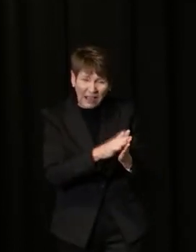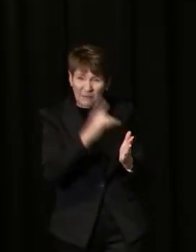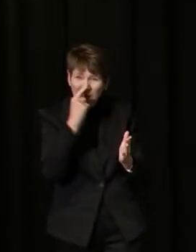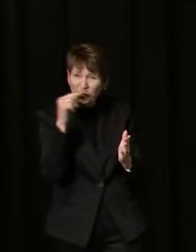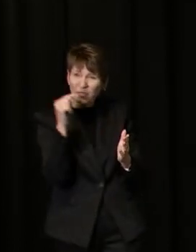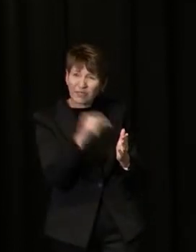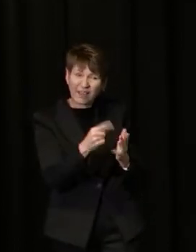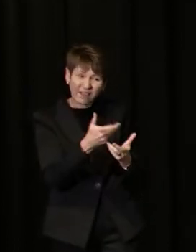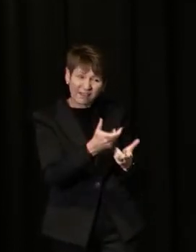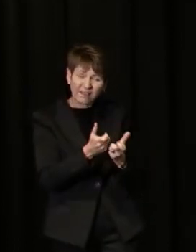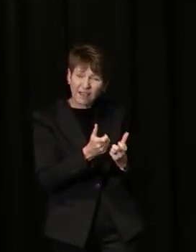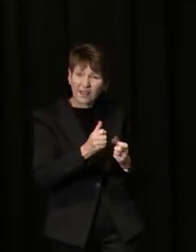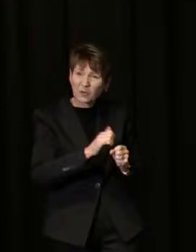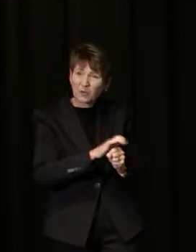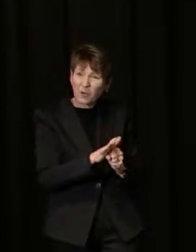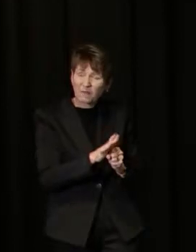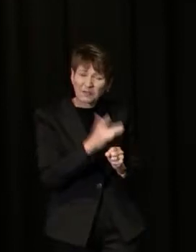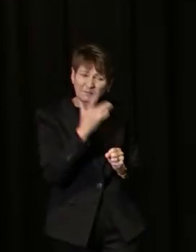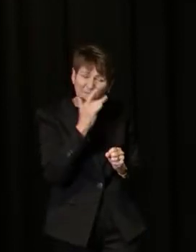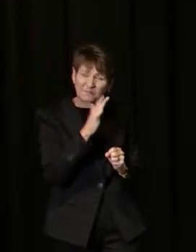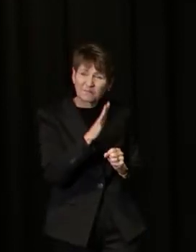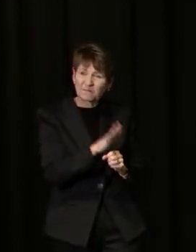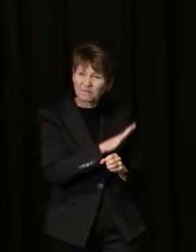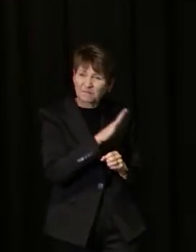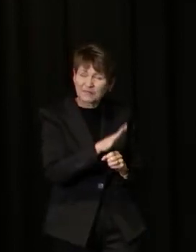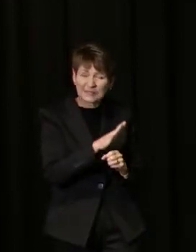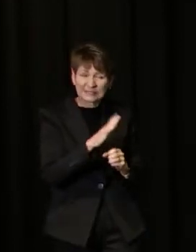to those issues being addressed. So